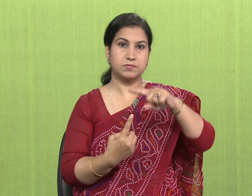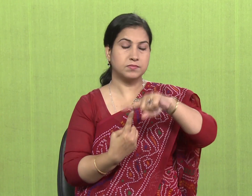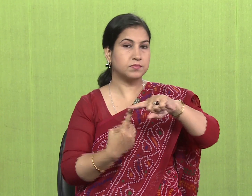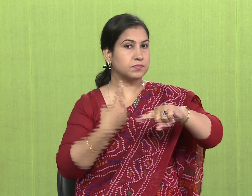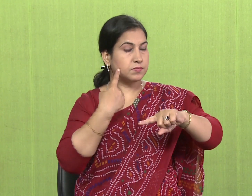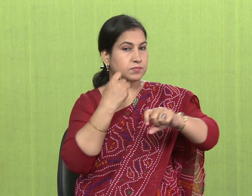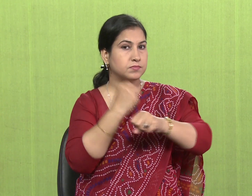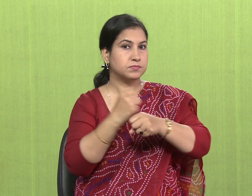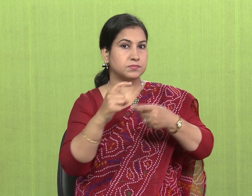and